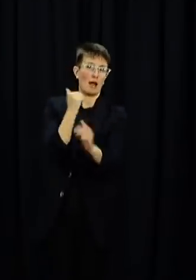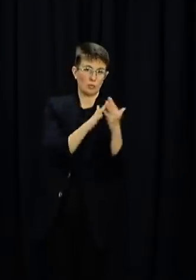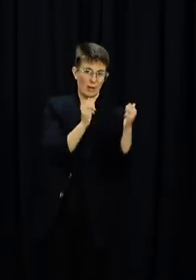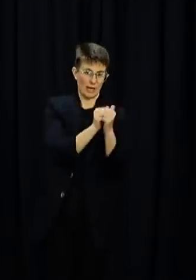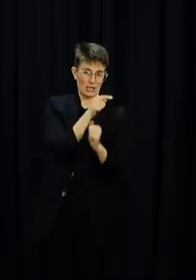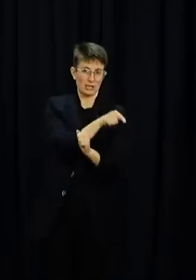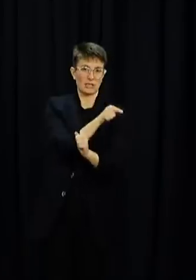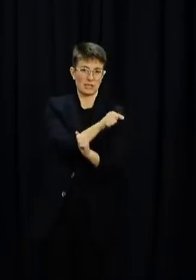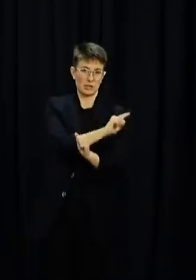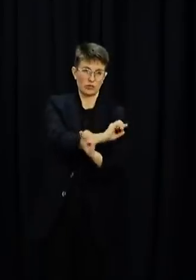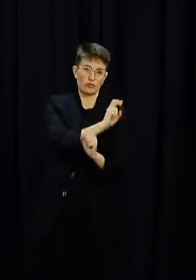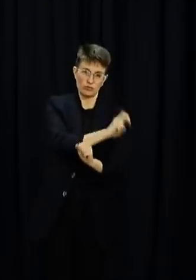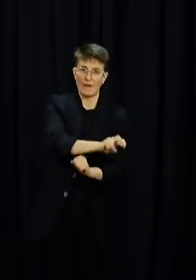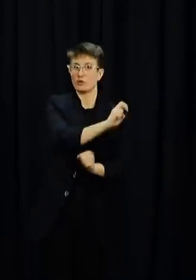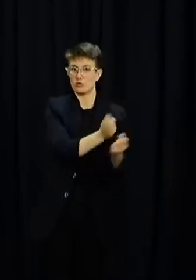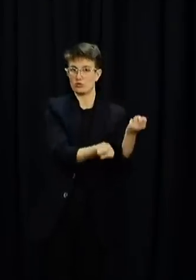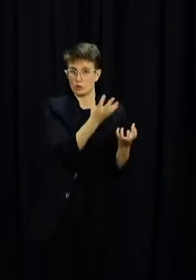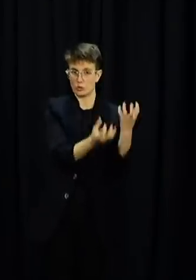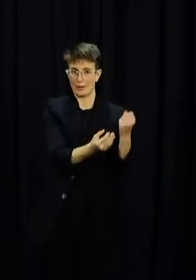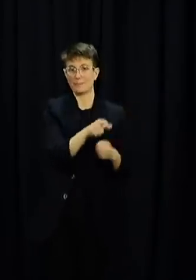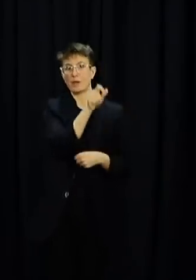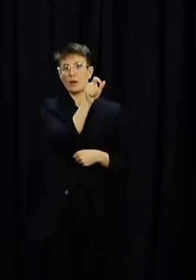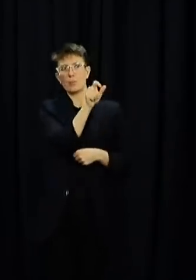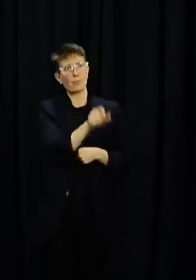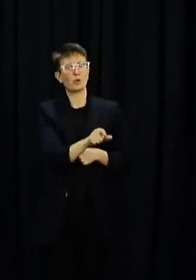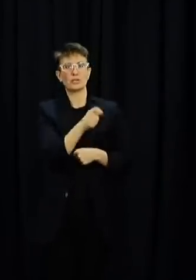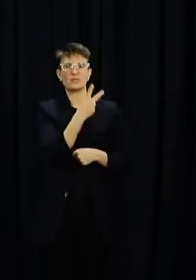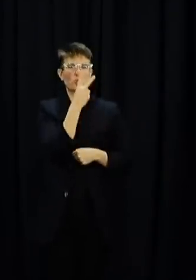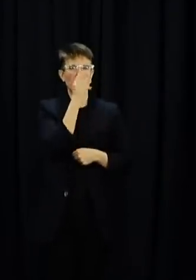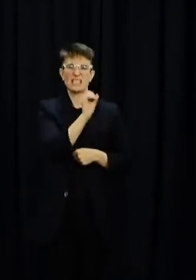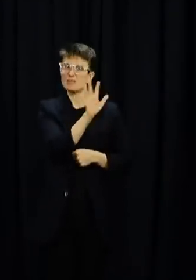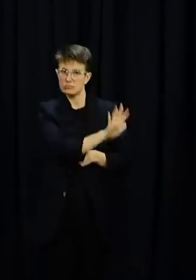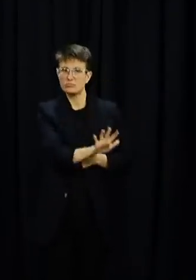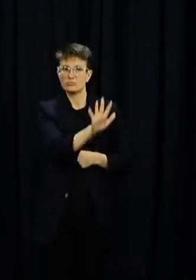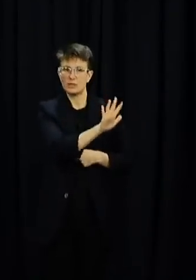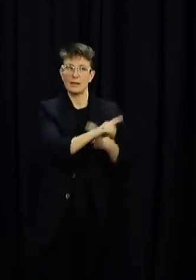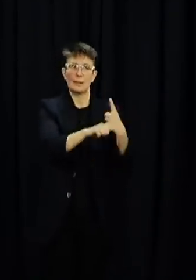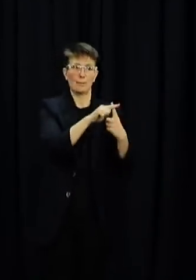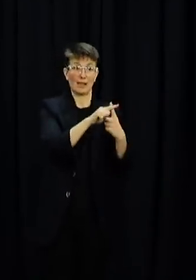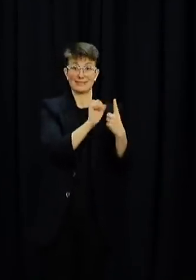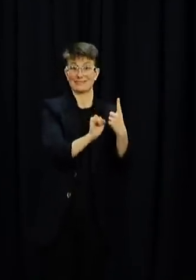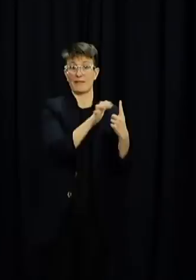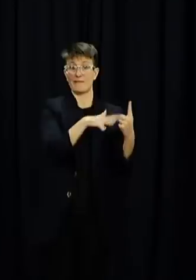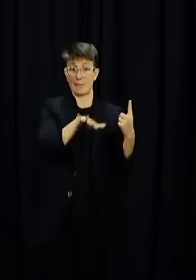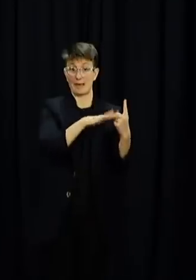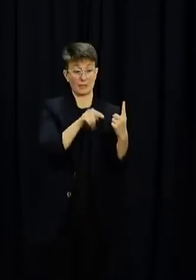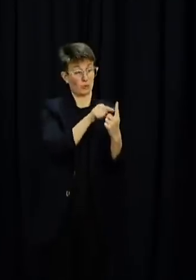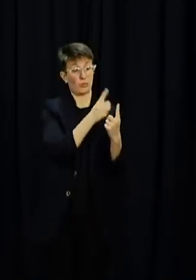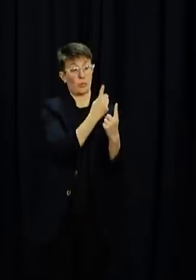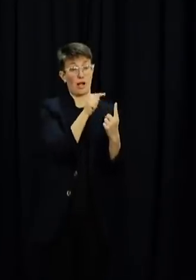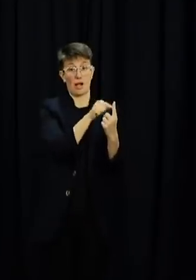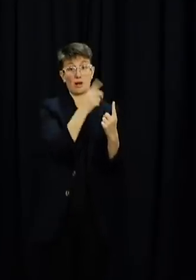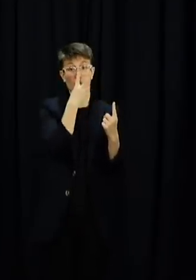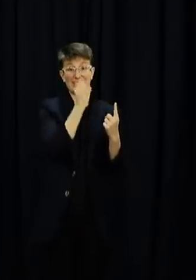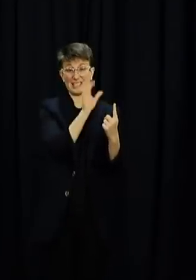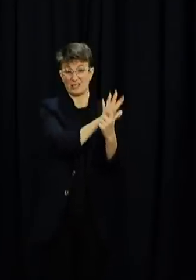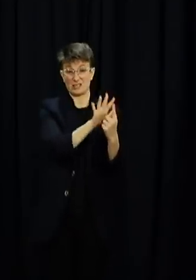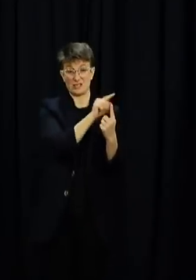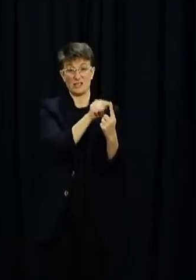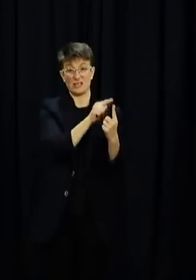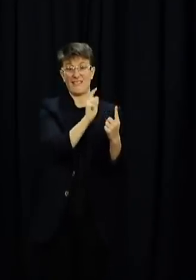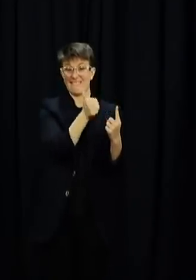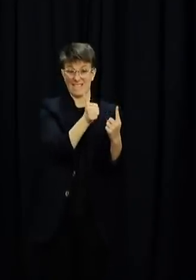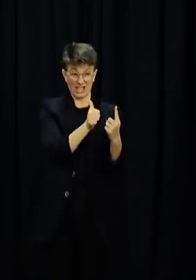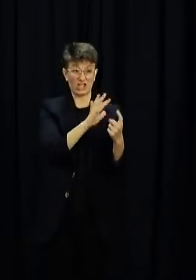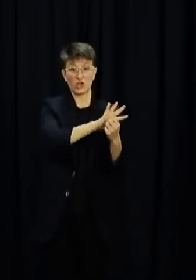person in their 20s and family, and the person in their 20s has tested positive. That was one of the results we got last night, and